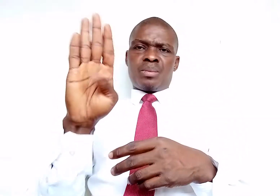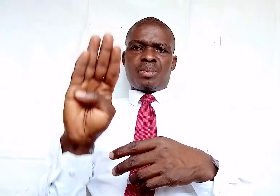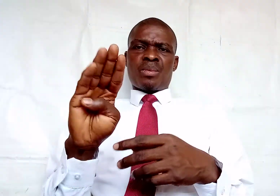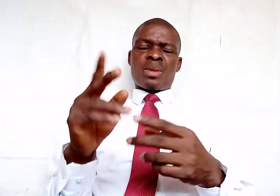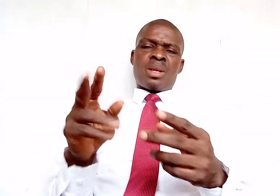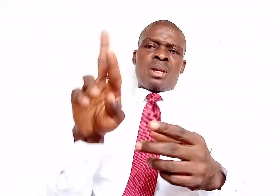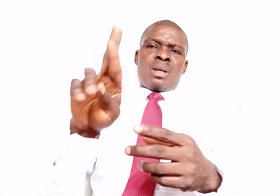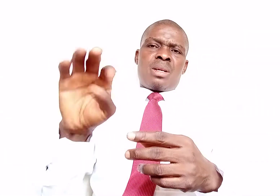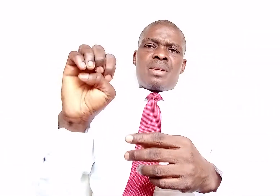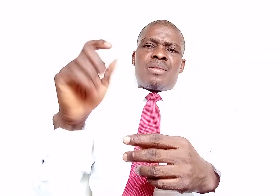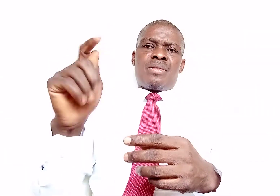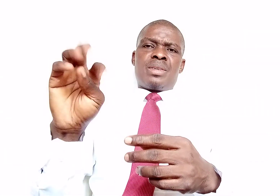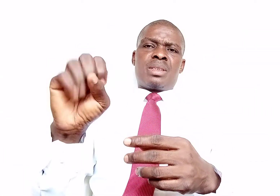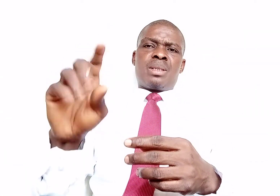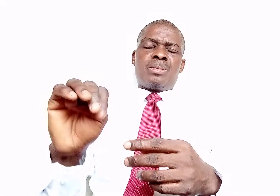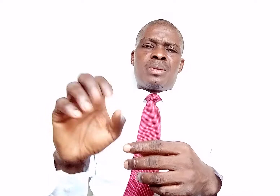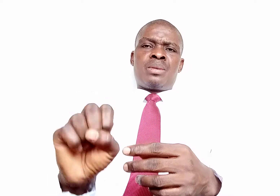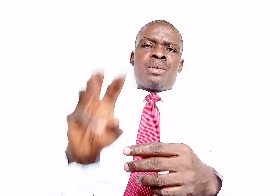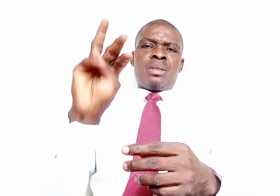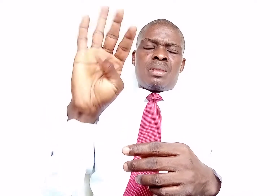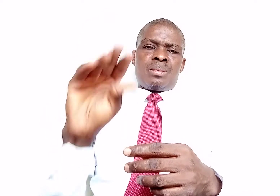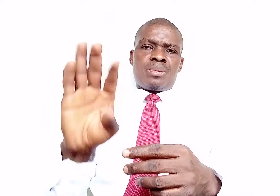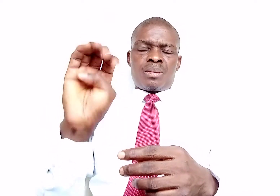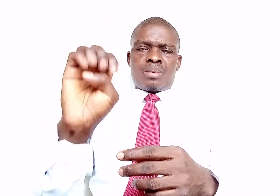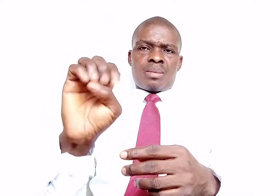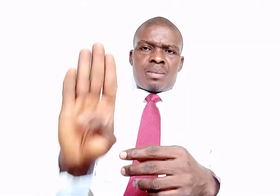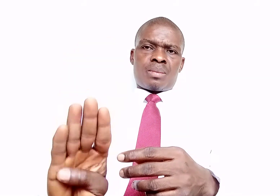irreversible, convertible, accessible,